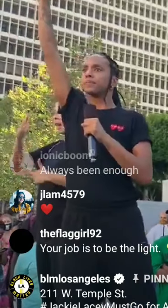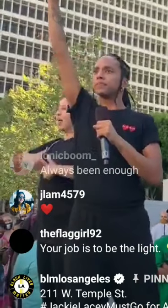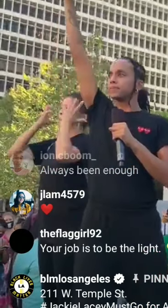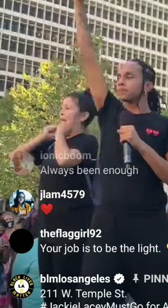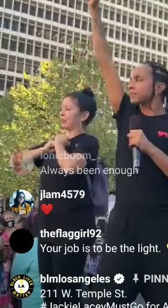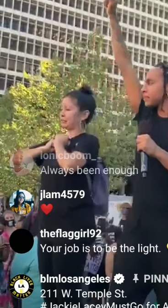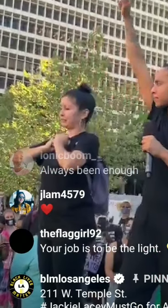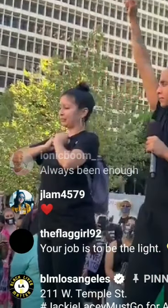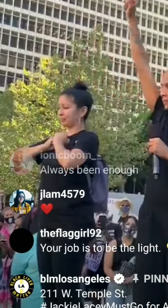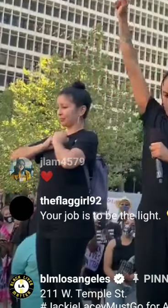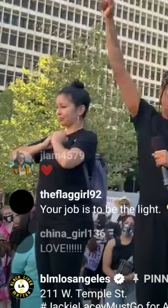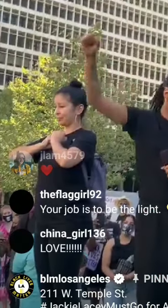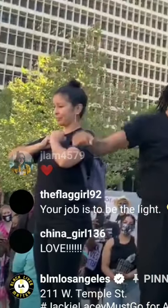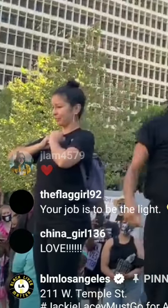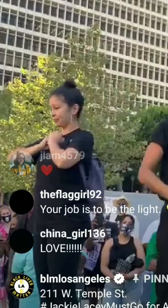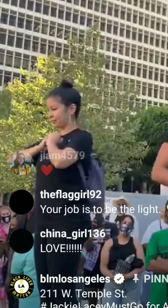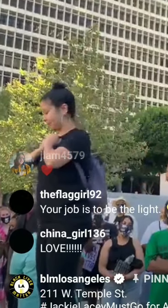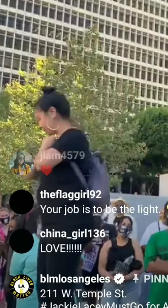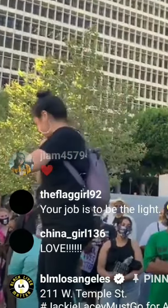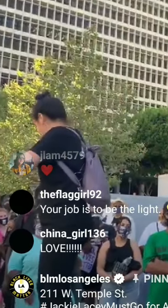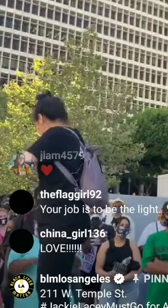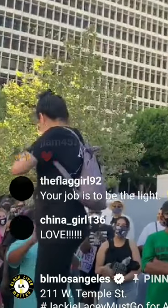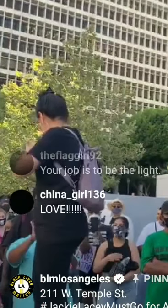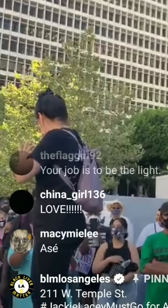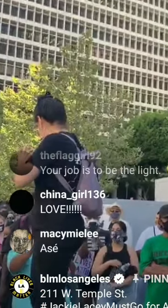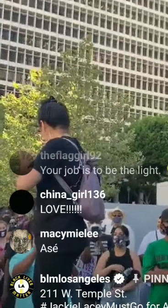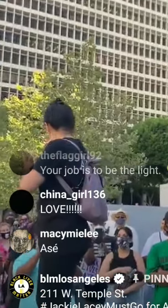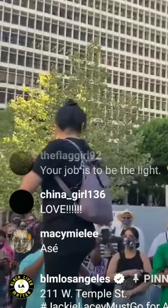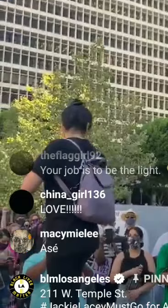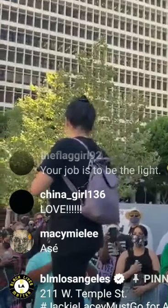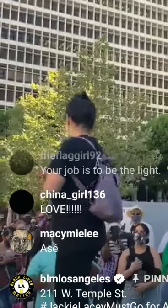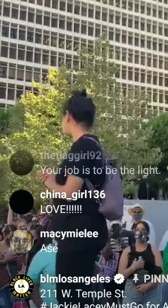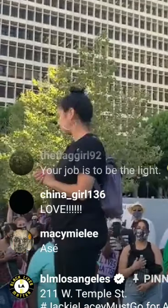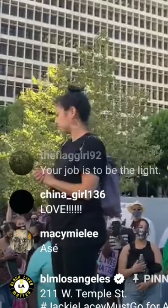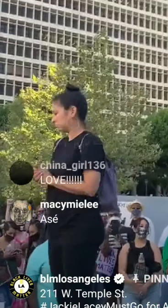refusal to accept what was given and say, this is enough.